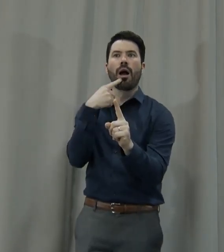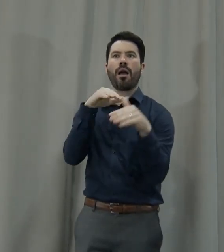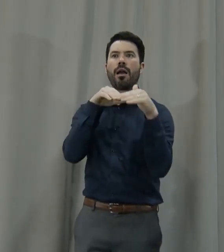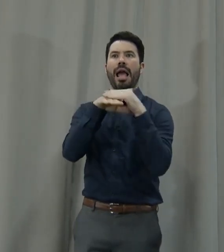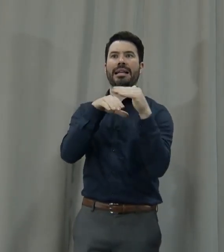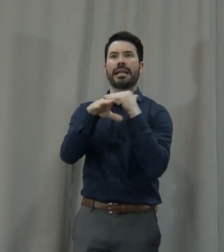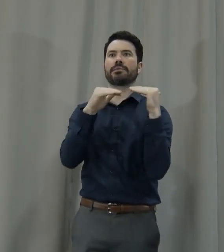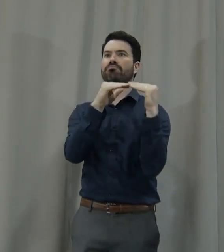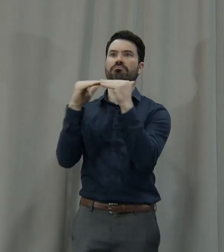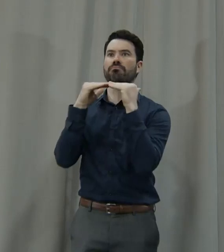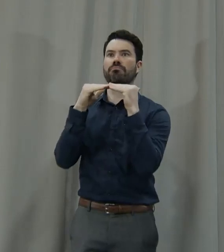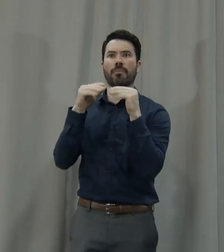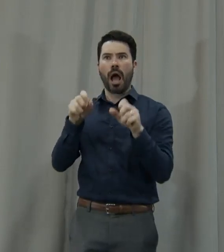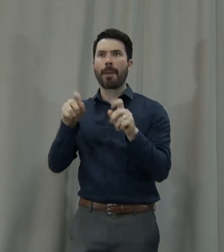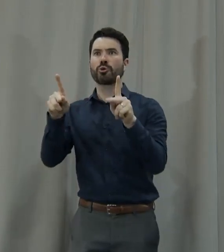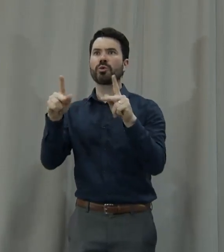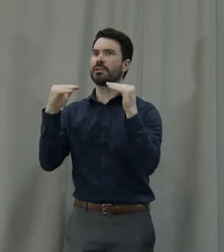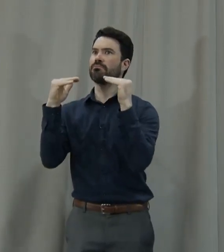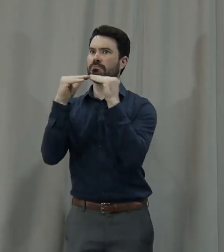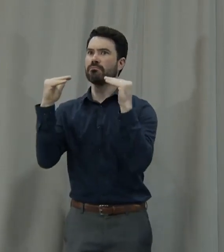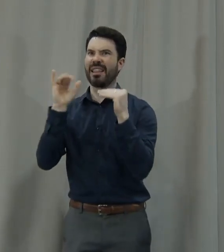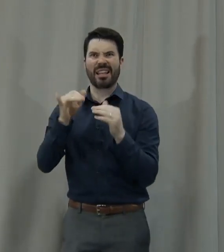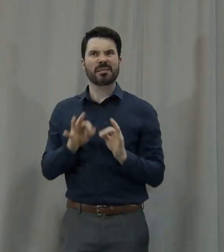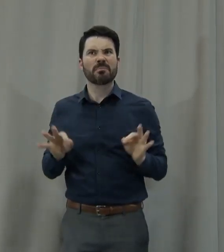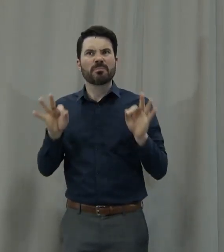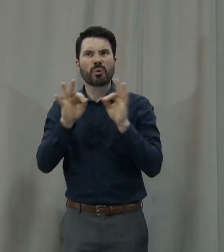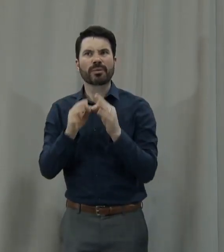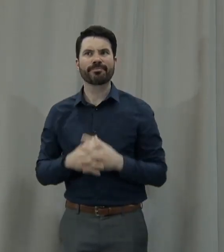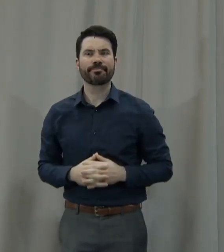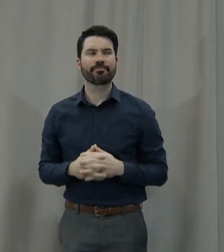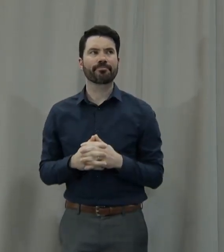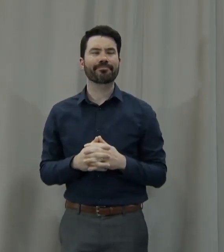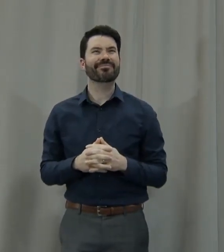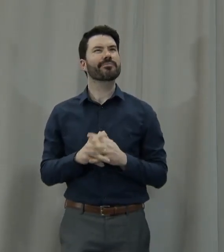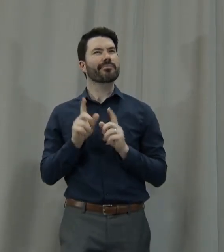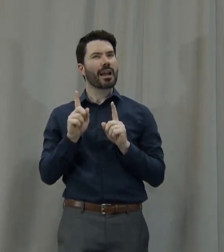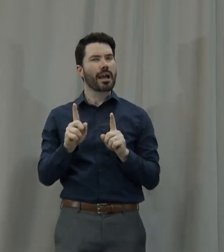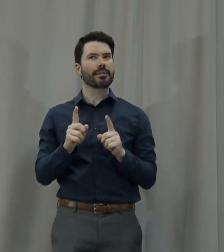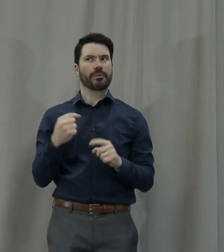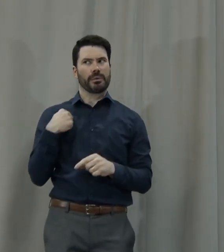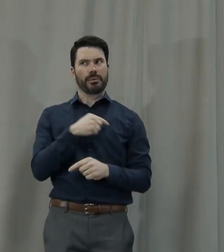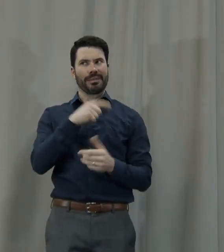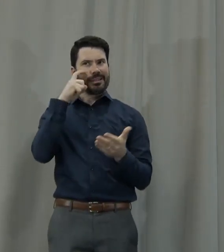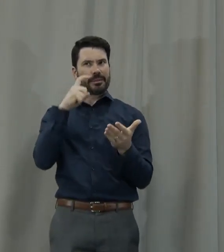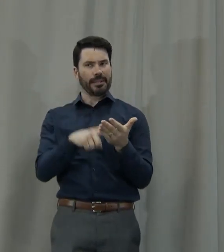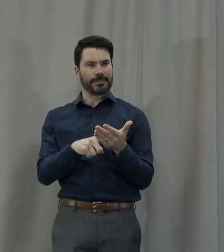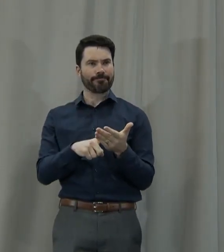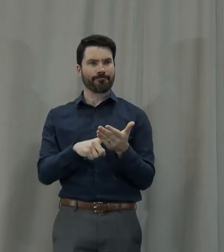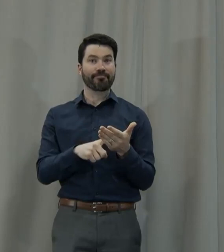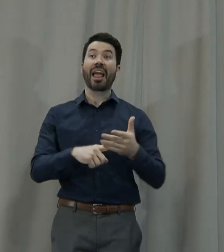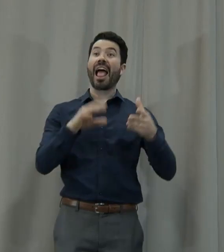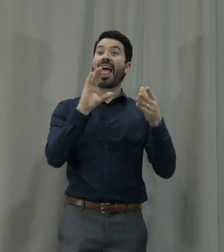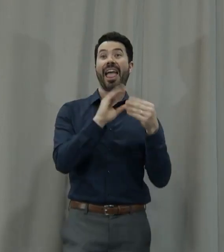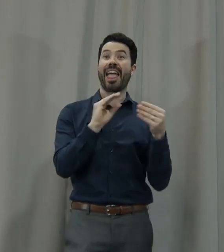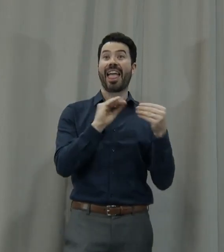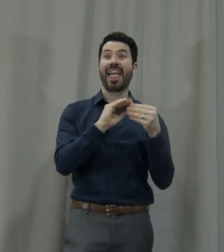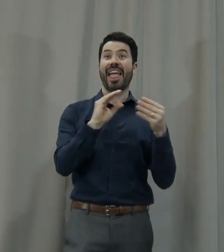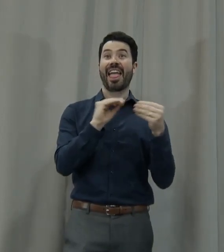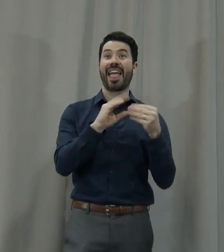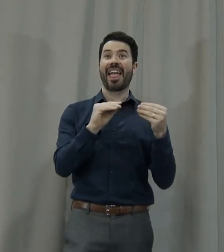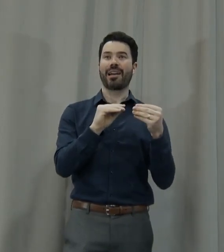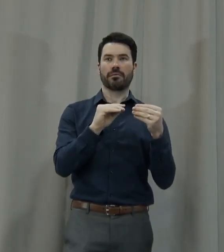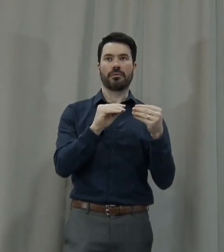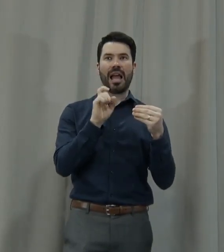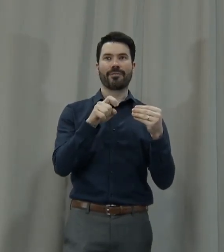and opportunities is extremely important. Yet we also recognize the need to move from words into action, and